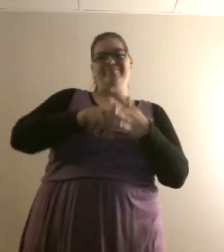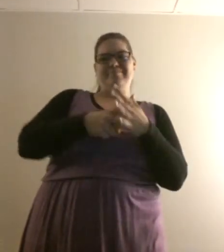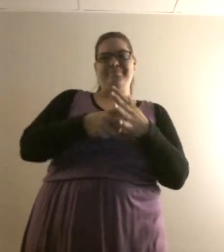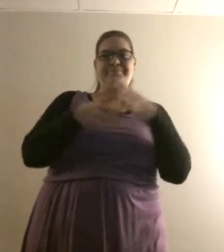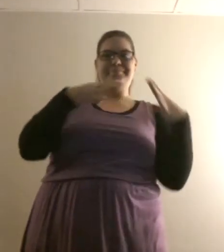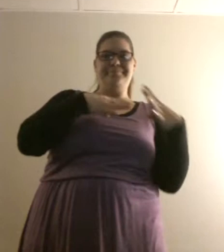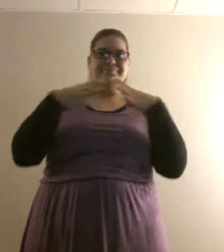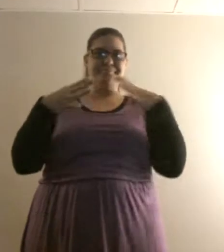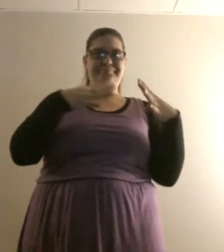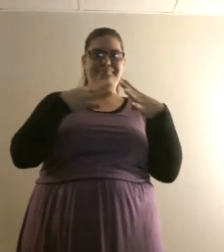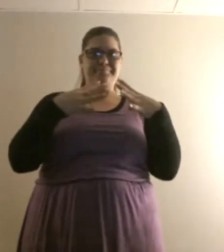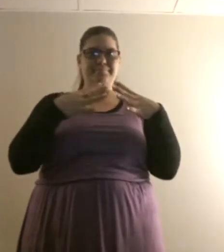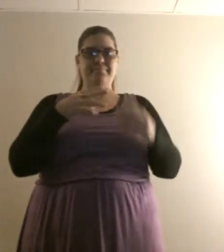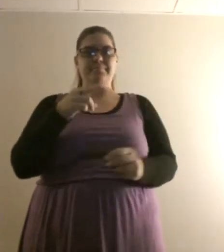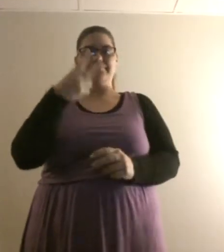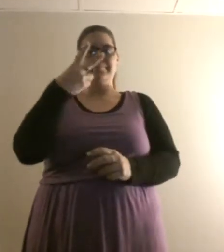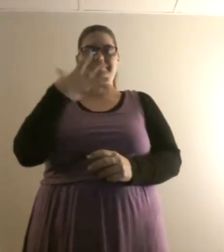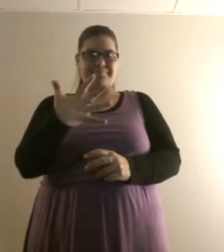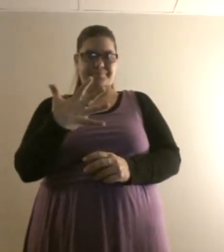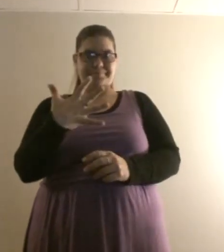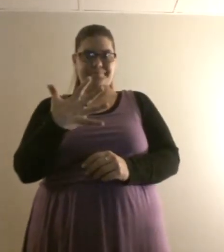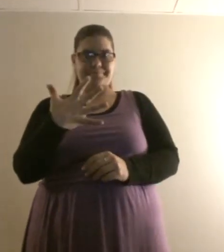2/5, put lines through